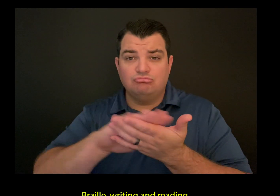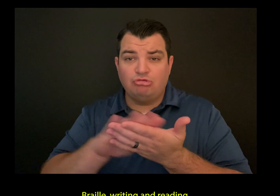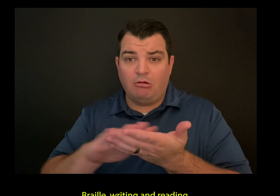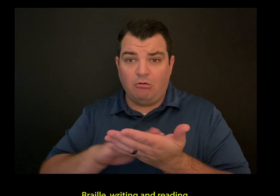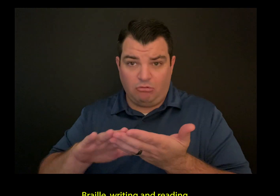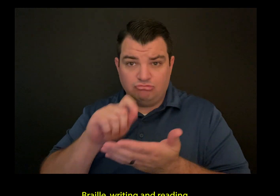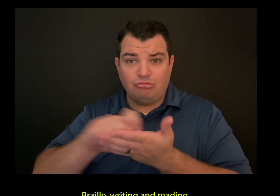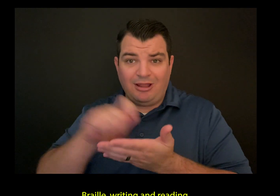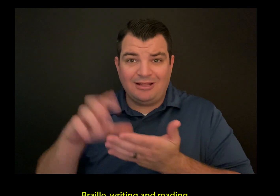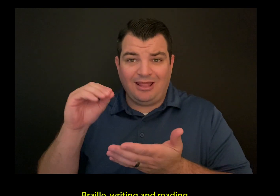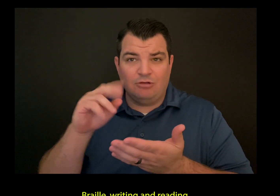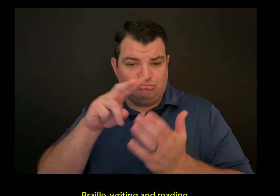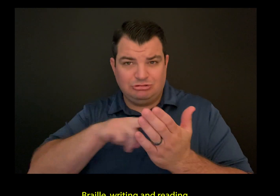braille writing and reading,